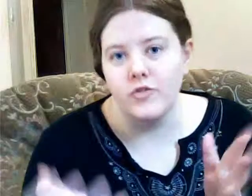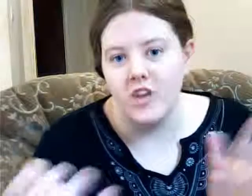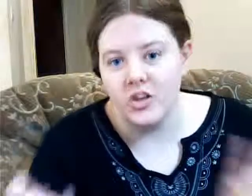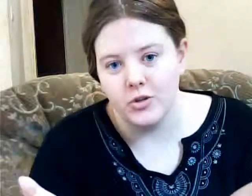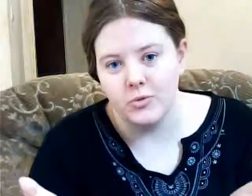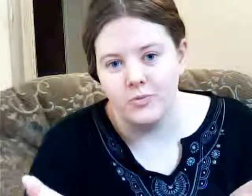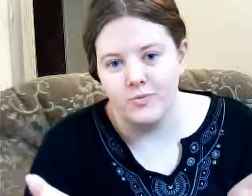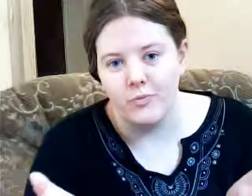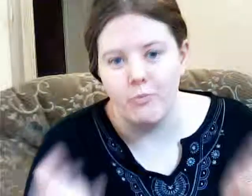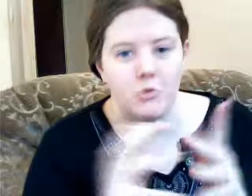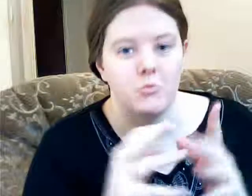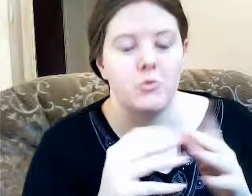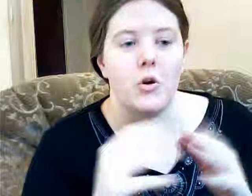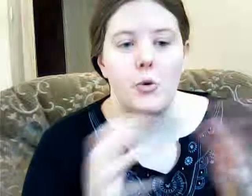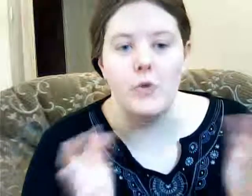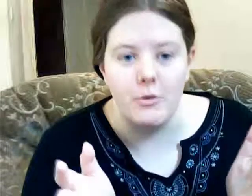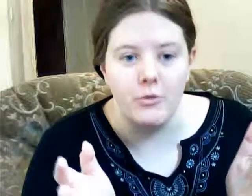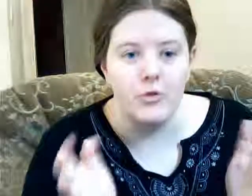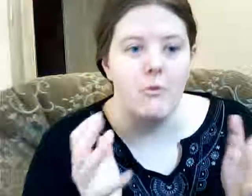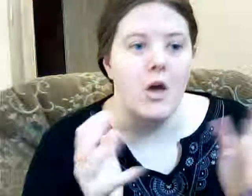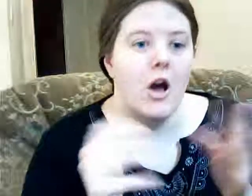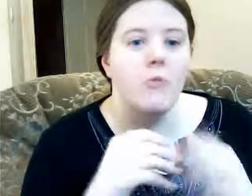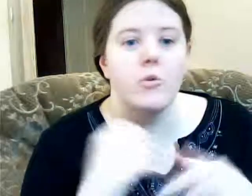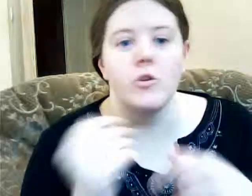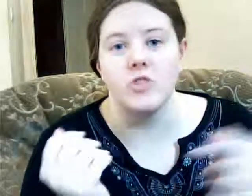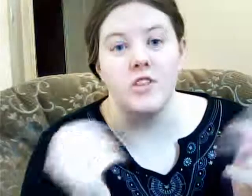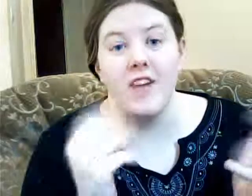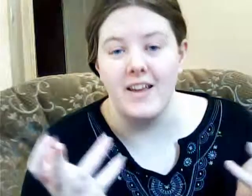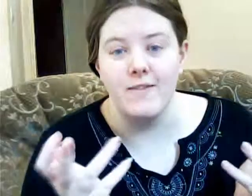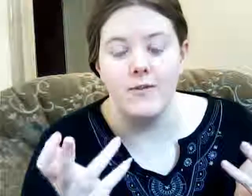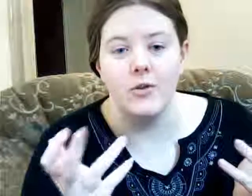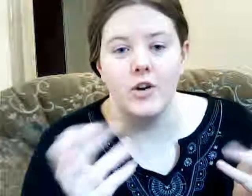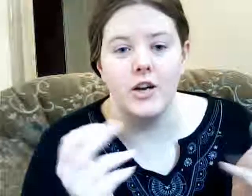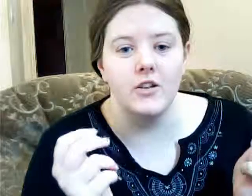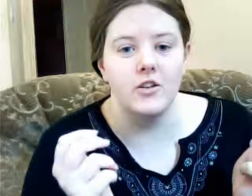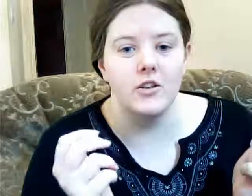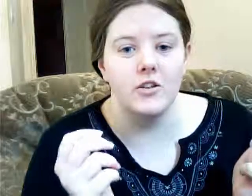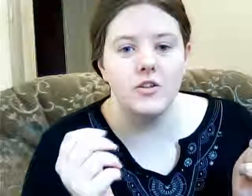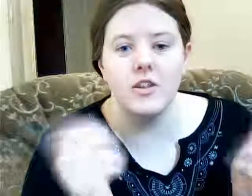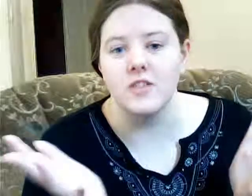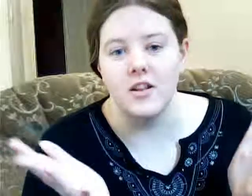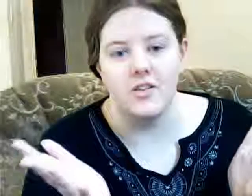controversial most will not agree with them i'll probably receive hate for it things like that